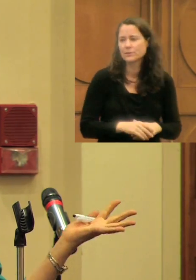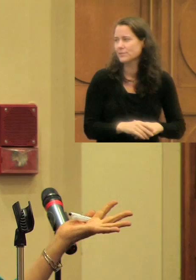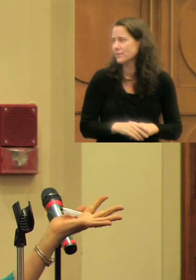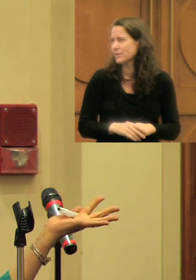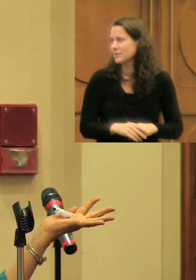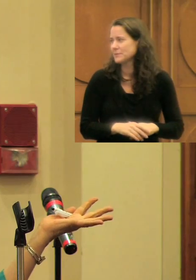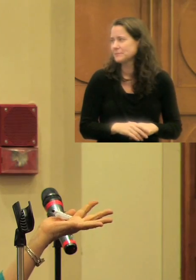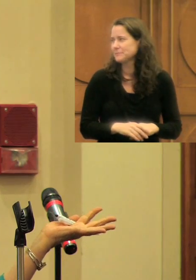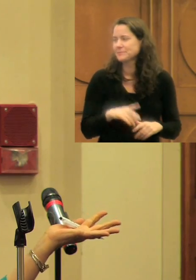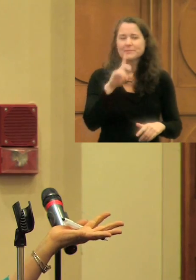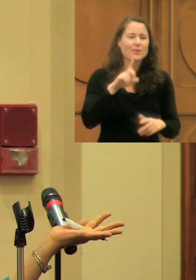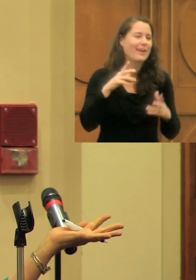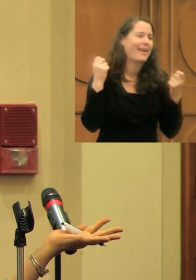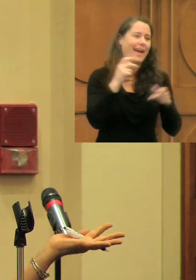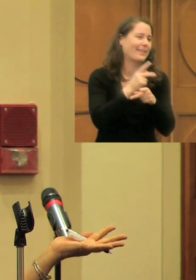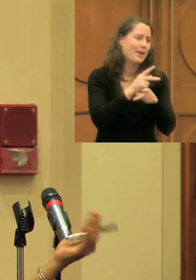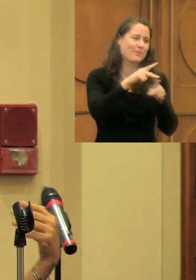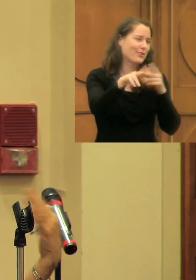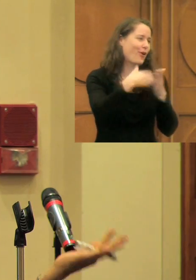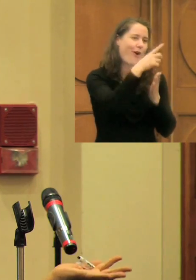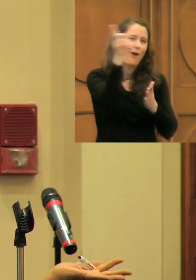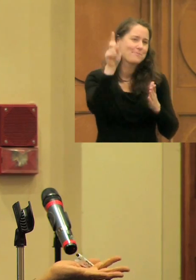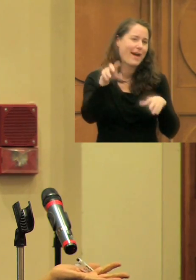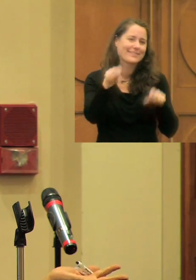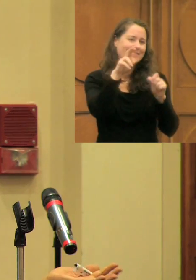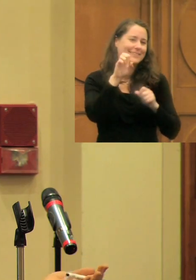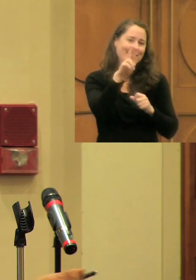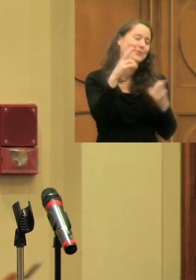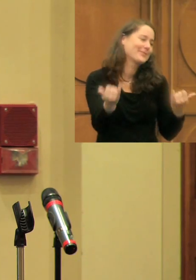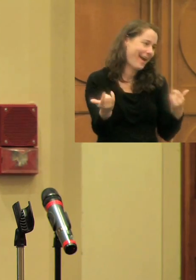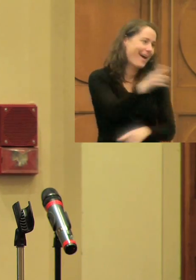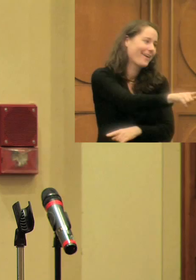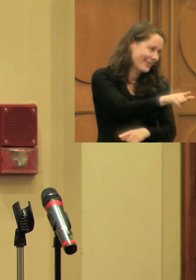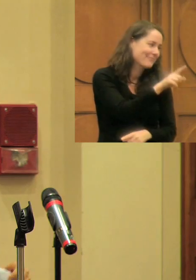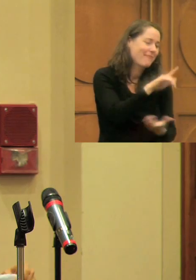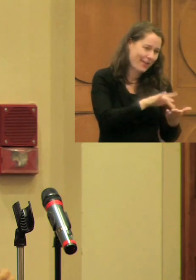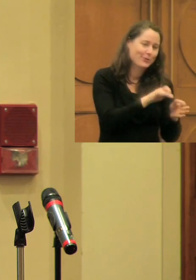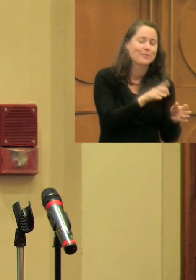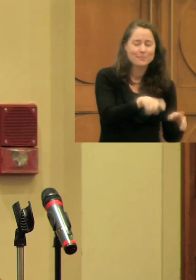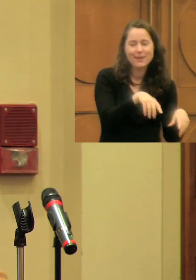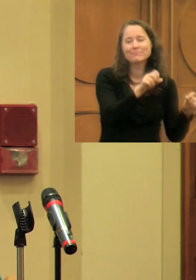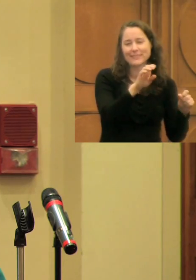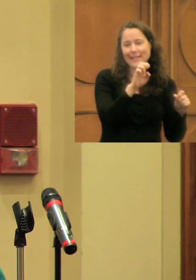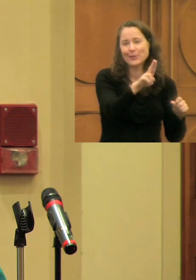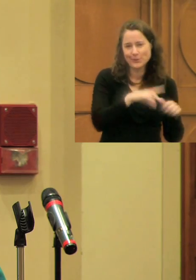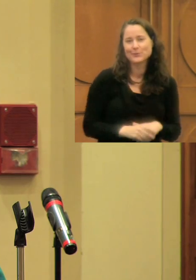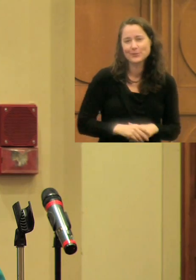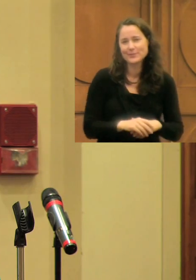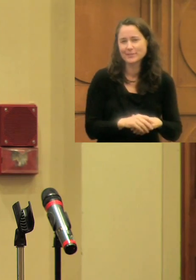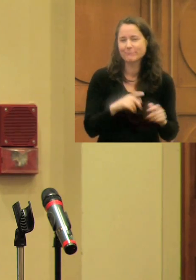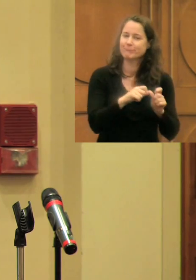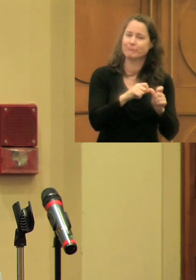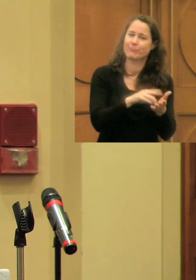other healthcare professional has to do this now. Medical interpreters are going to be getting the continuing education